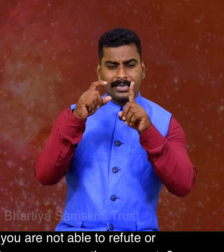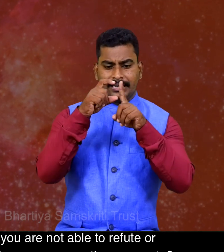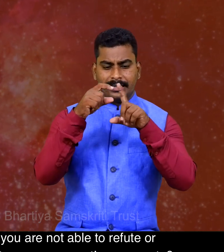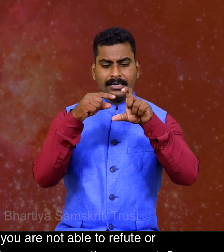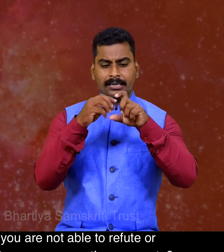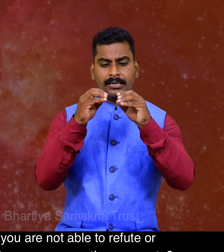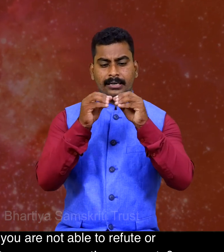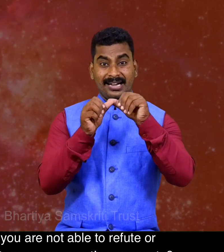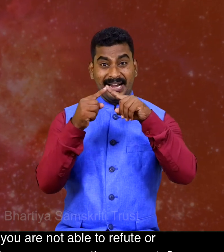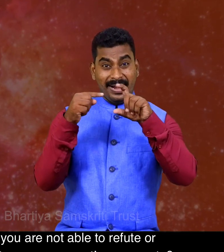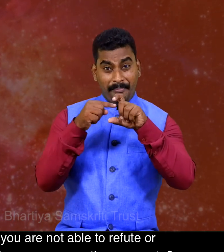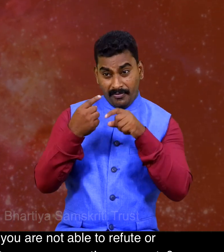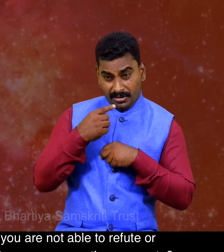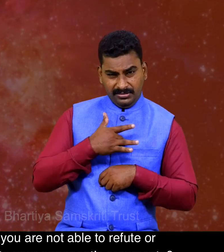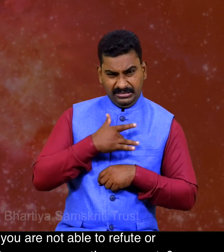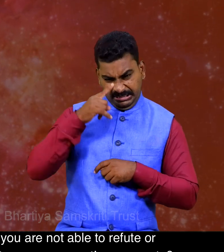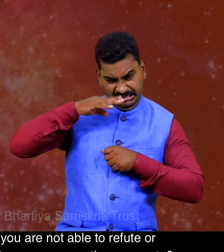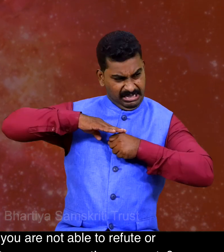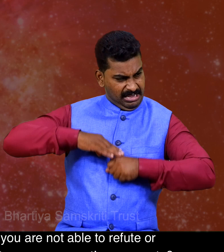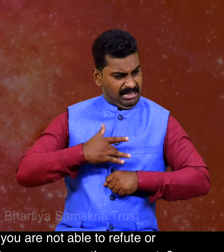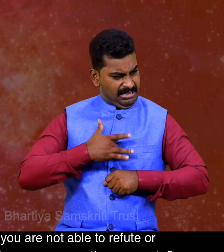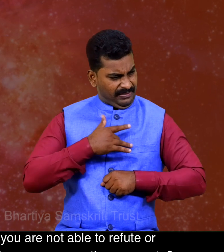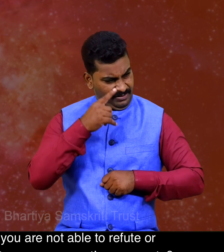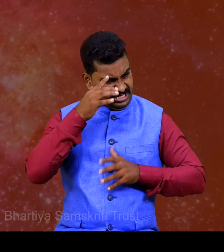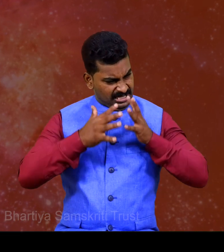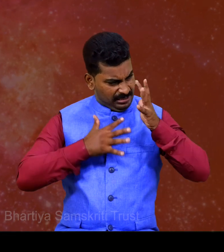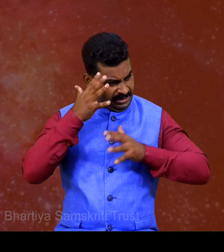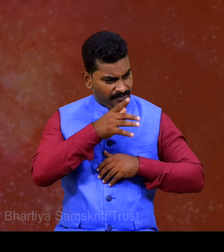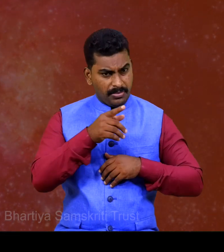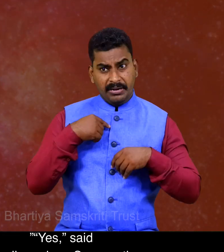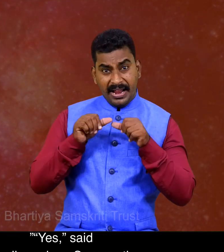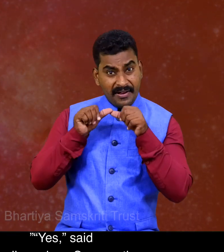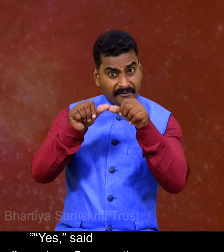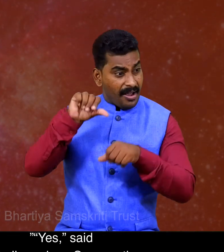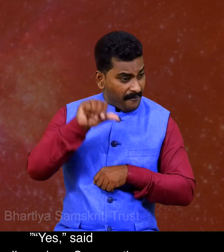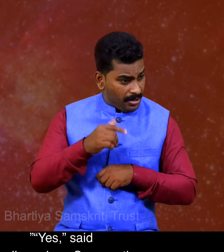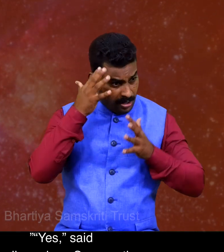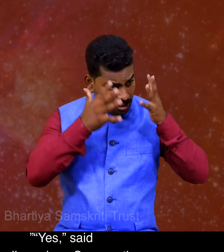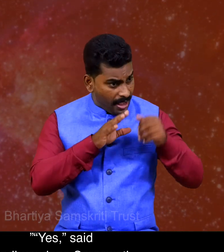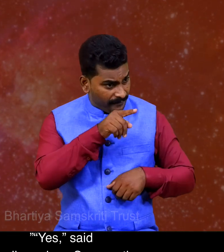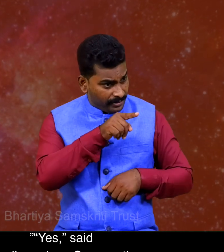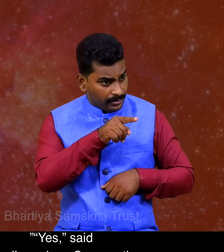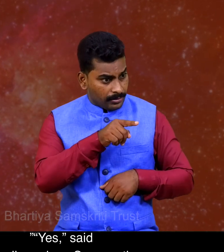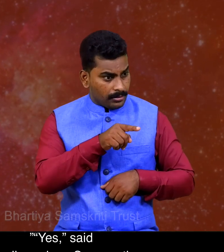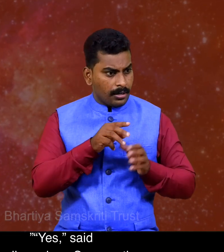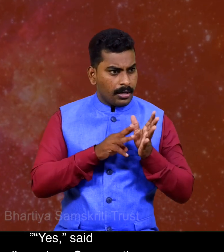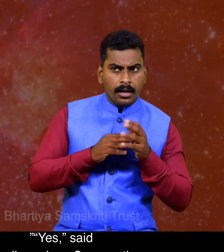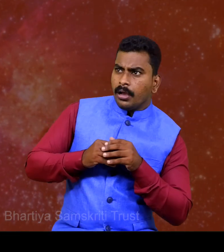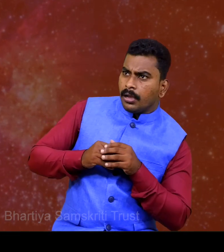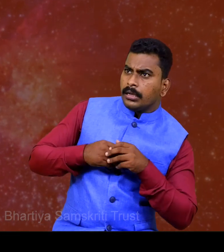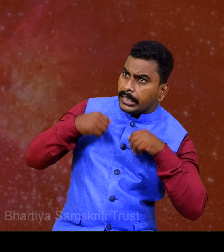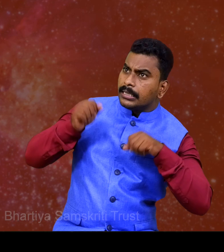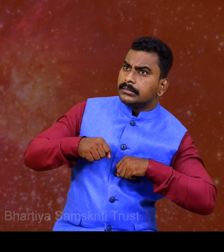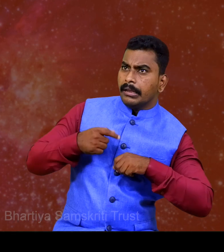refute or respond to your opponent's arguments?" "Yes," said Madhusudana Saraswati.